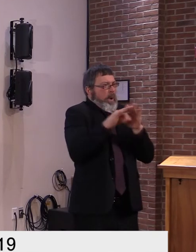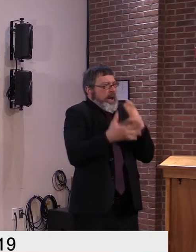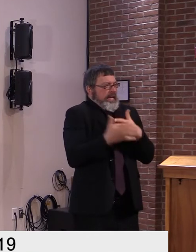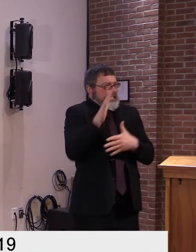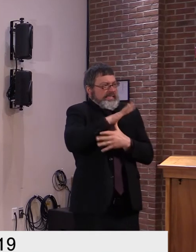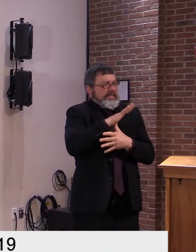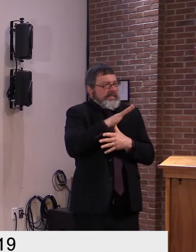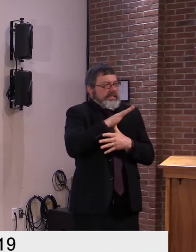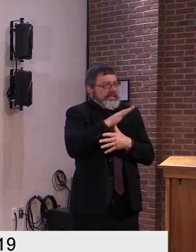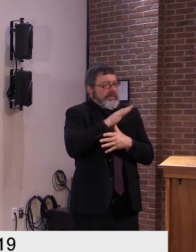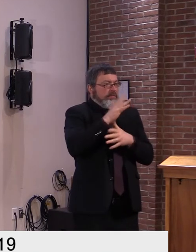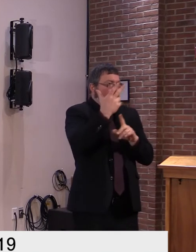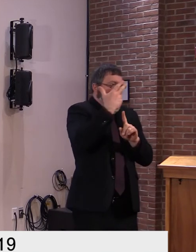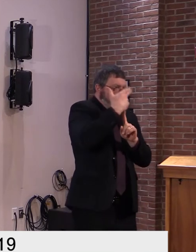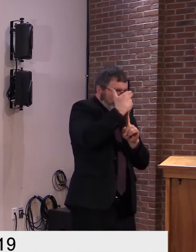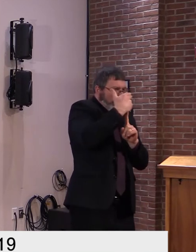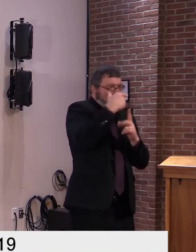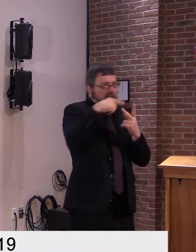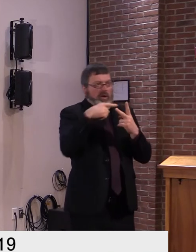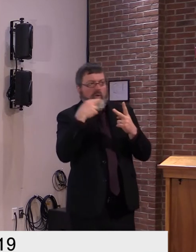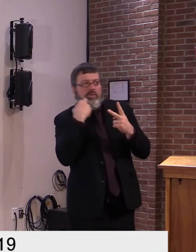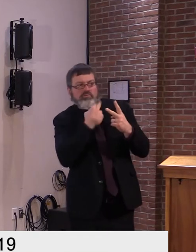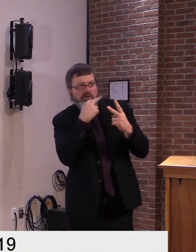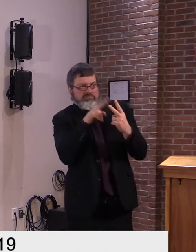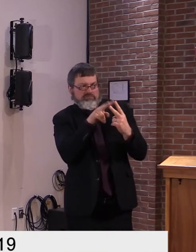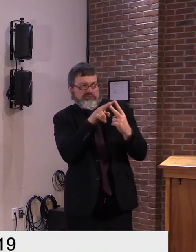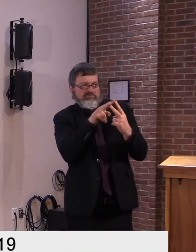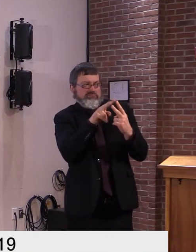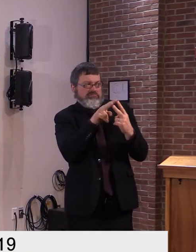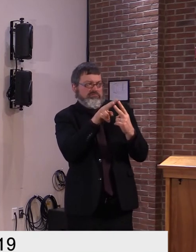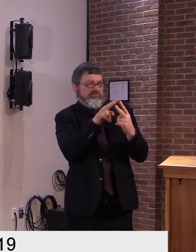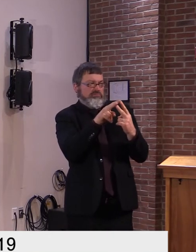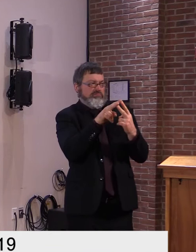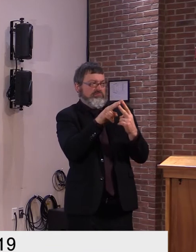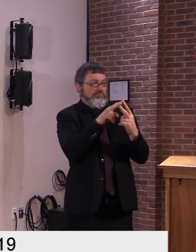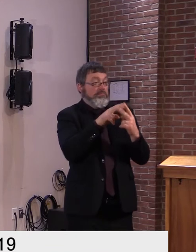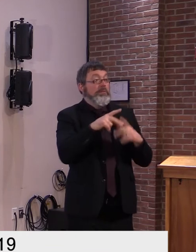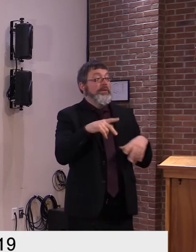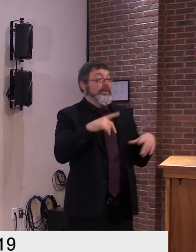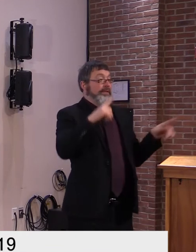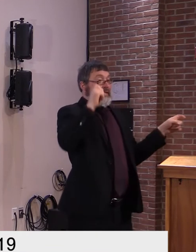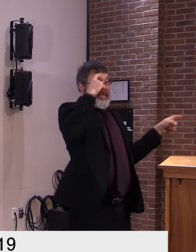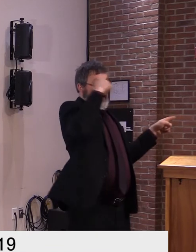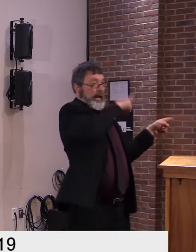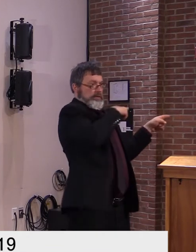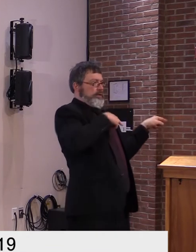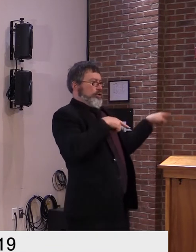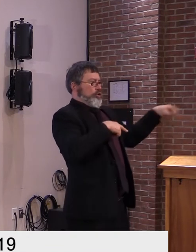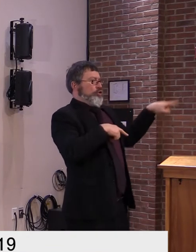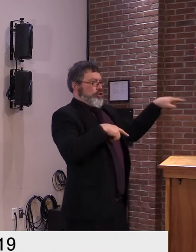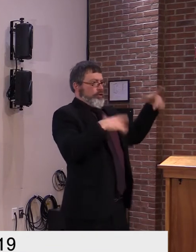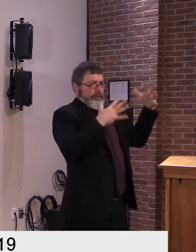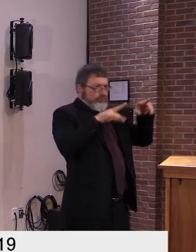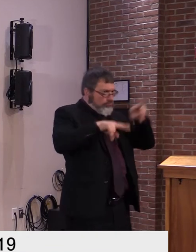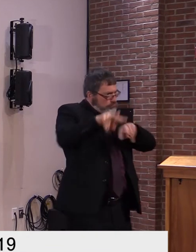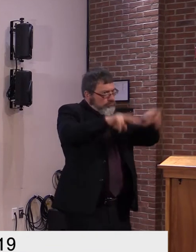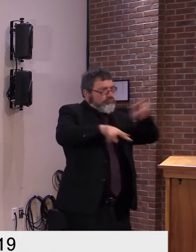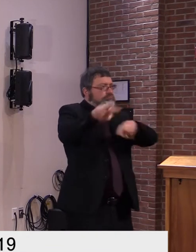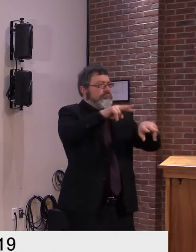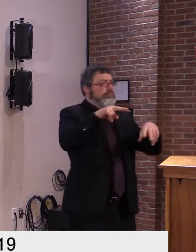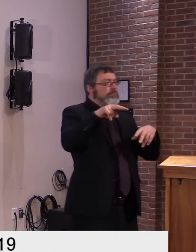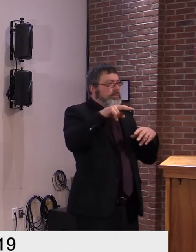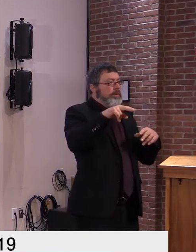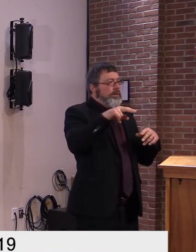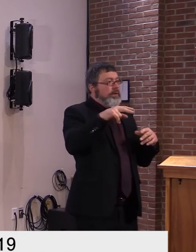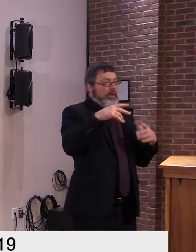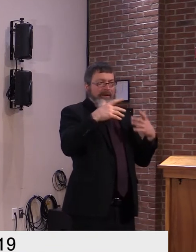was something that with the legislature looking at the need, we had the benefit of seeing what the applications were showing and the